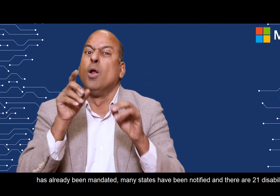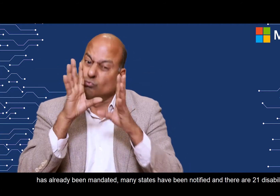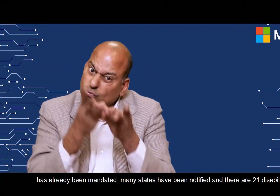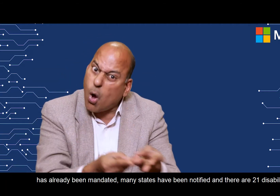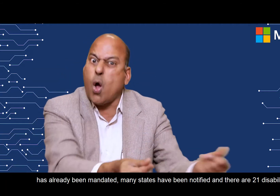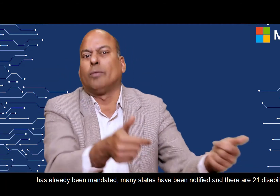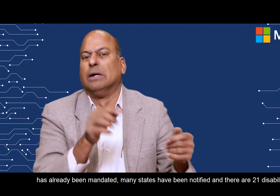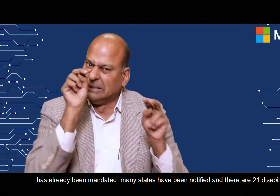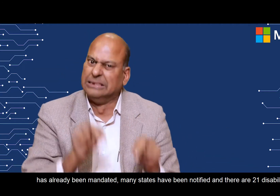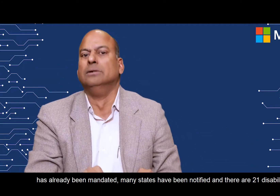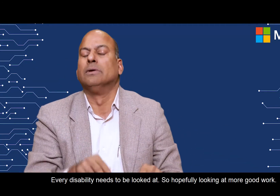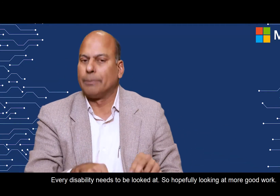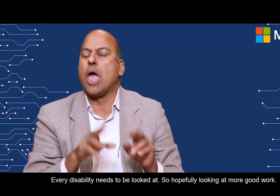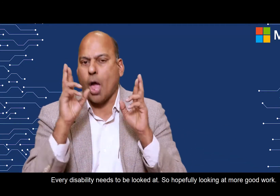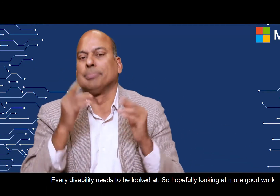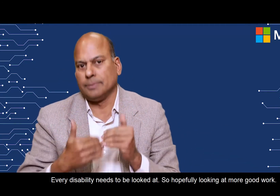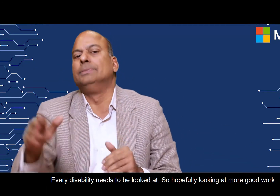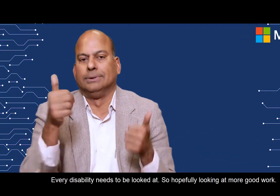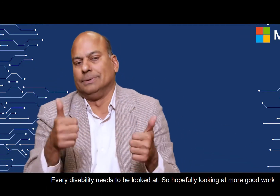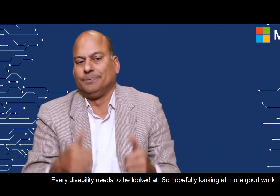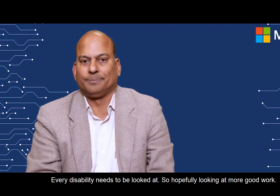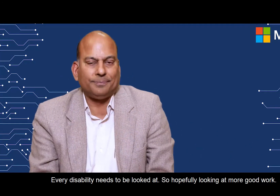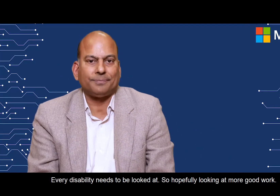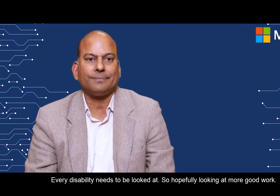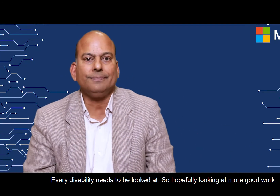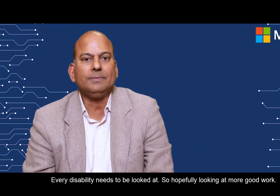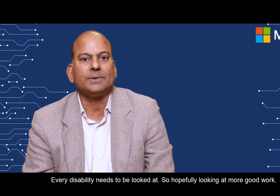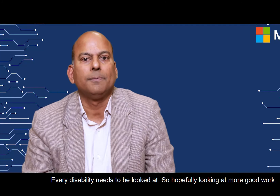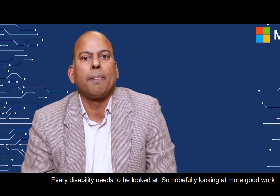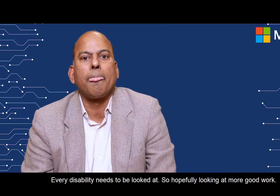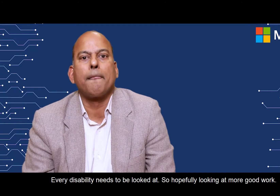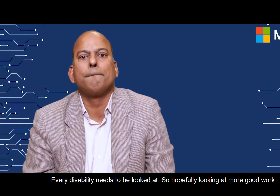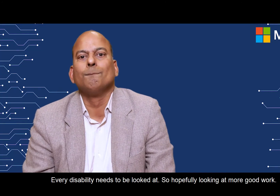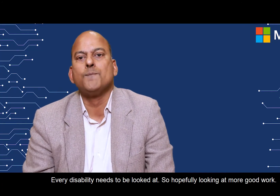21 disabilities. Every disability needs to be looked at. So hopefully looking at more good work.